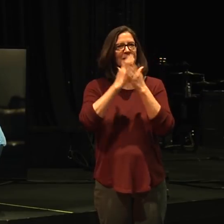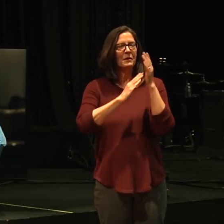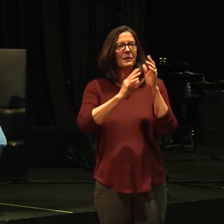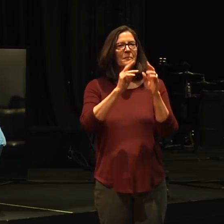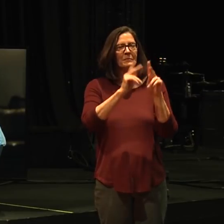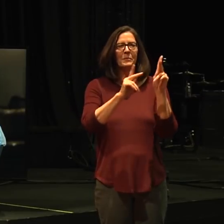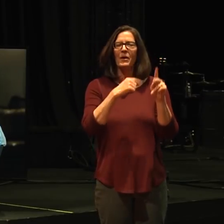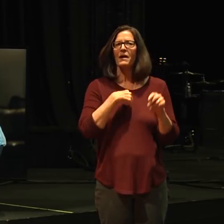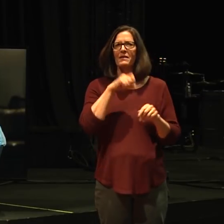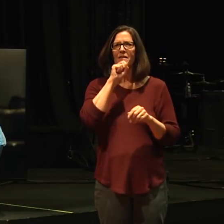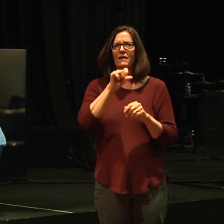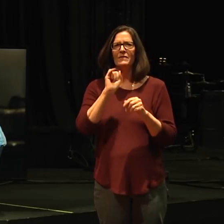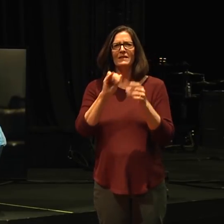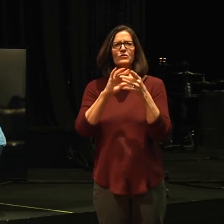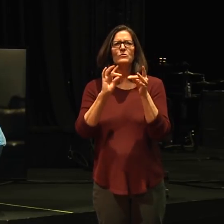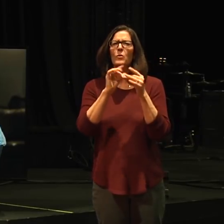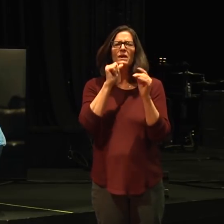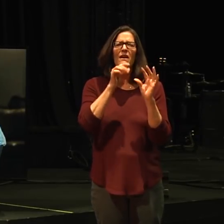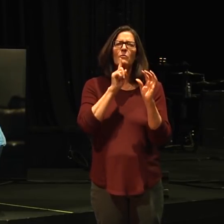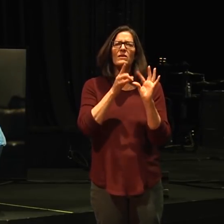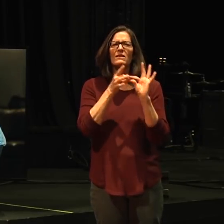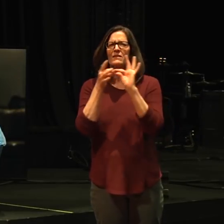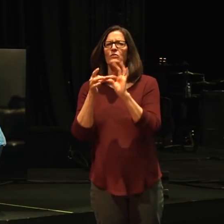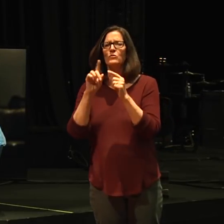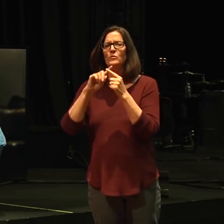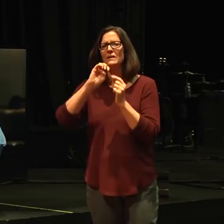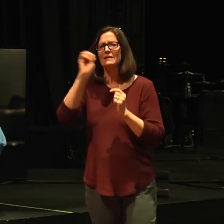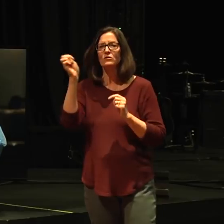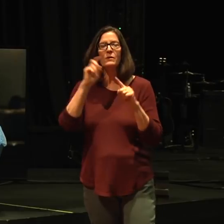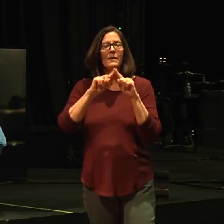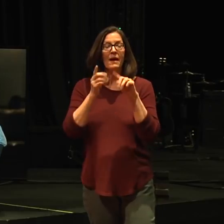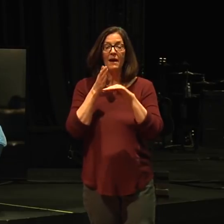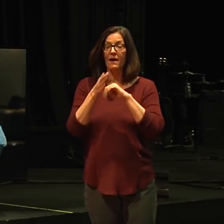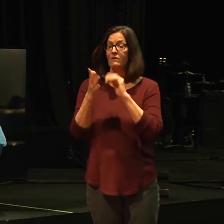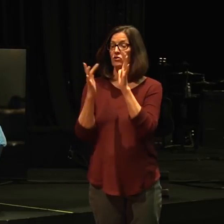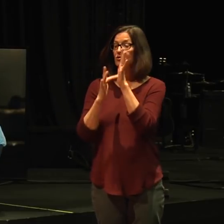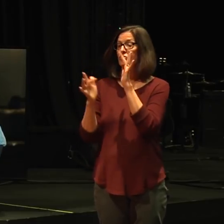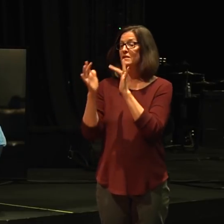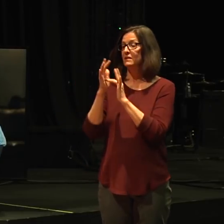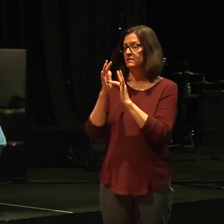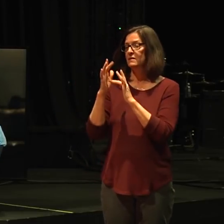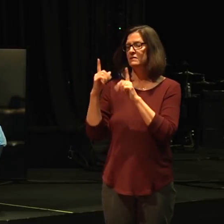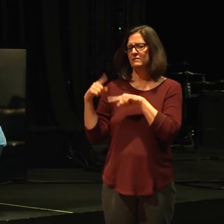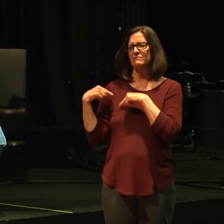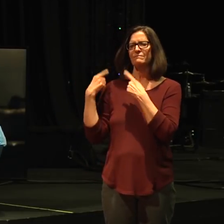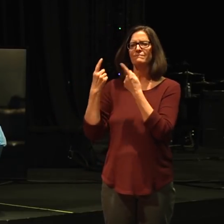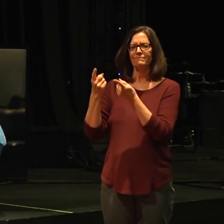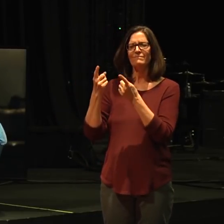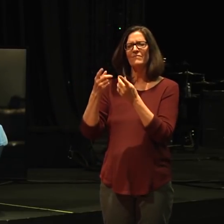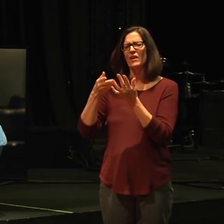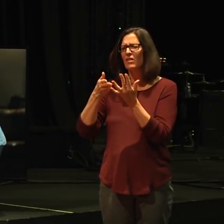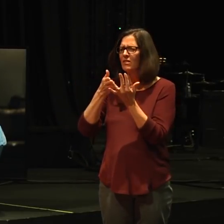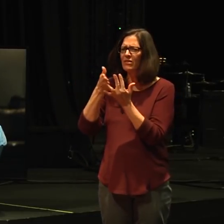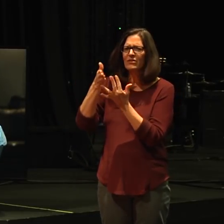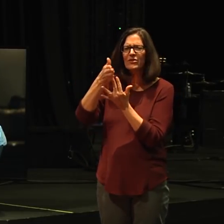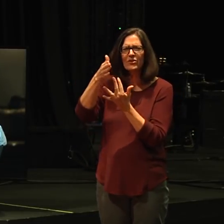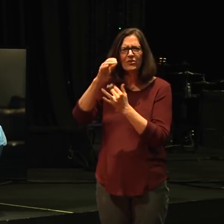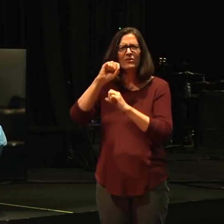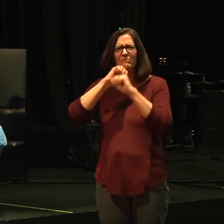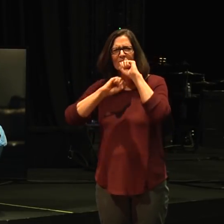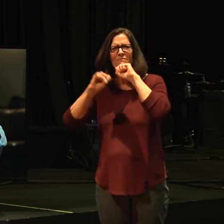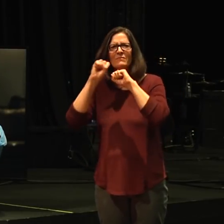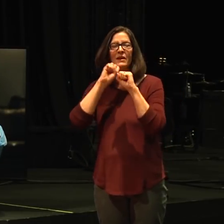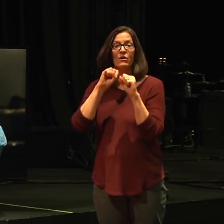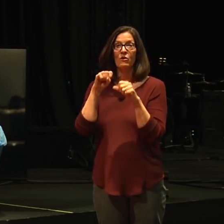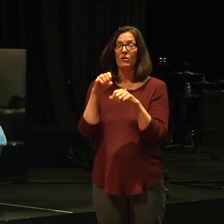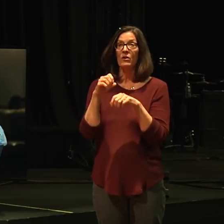just love this story. It comes right after Jesus has been through a really rough stretch of road. Earlier in the week,